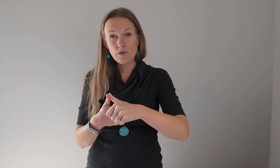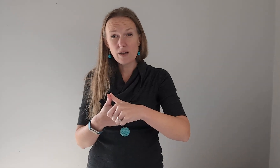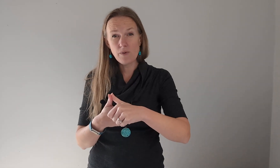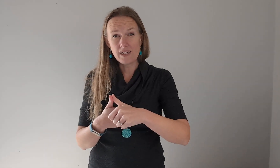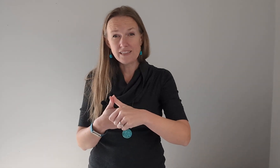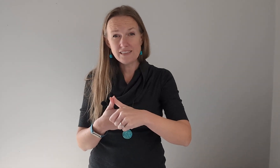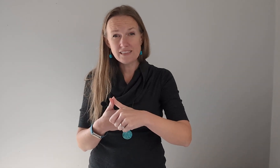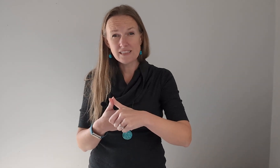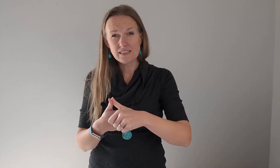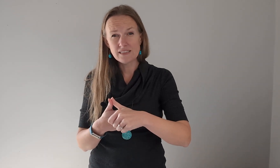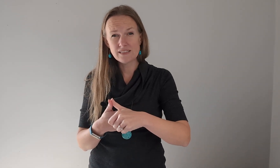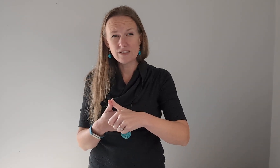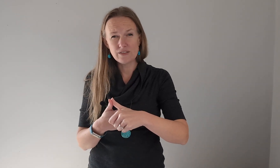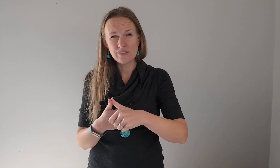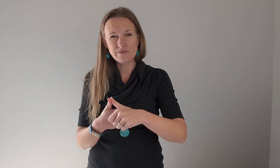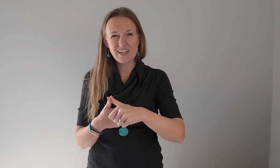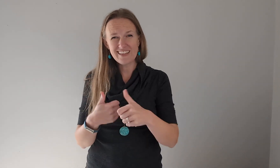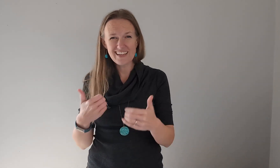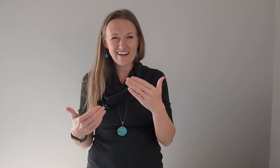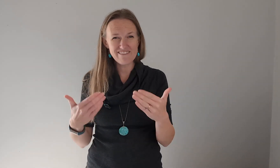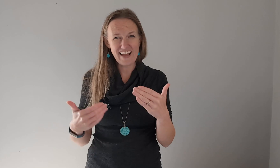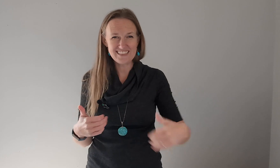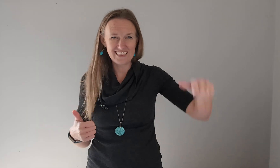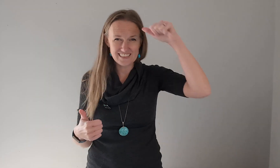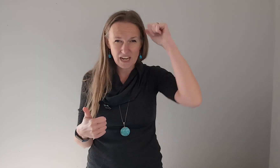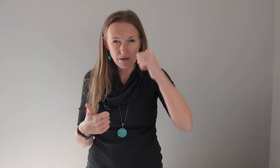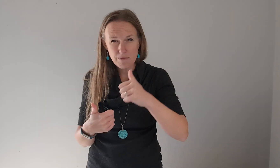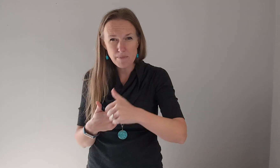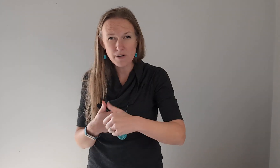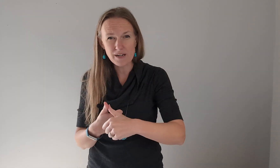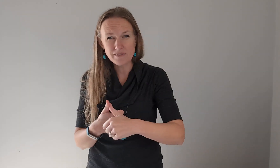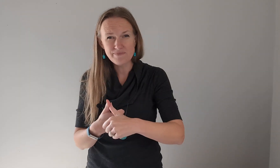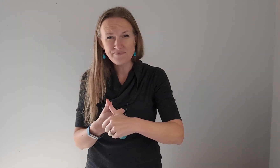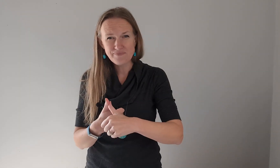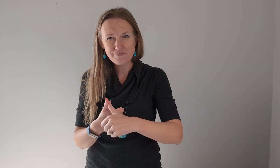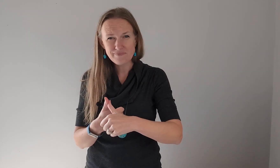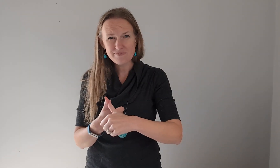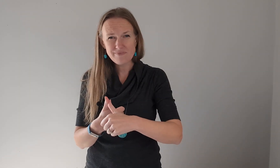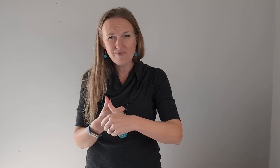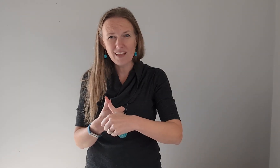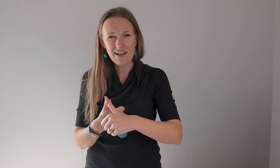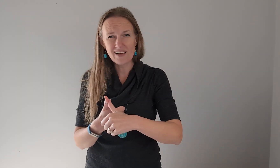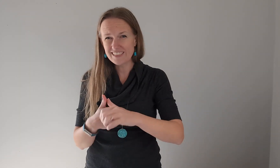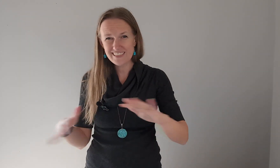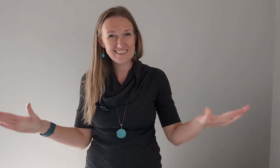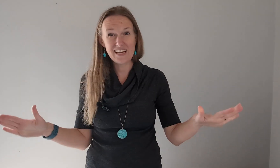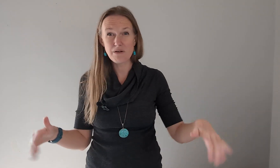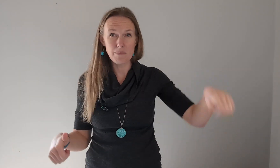I was. So I'm trying to think how fast it is. I remember. I'm just going to say I remember.